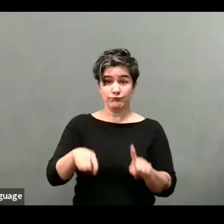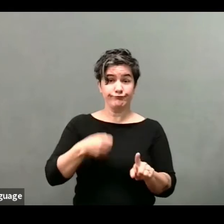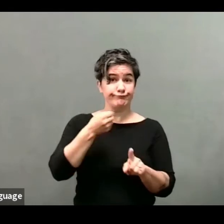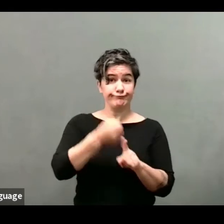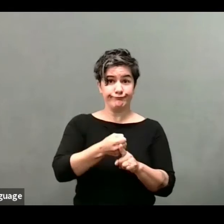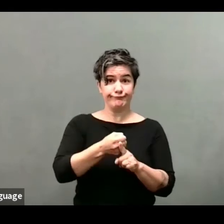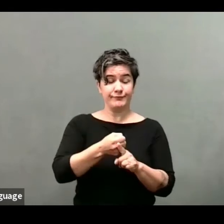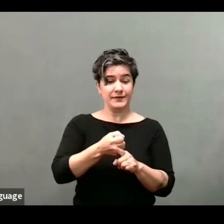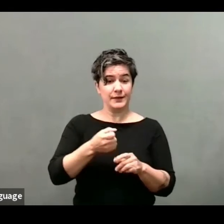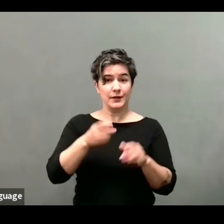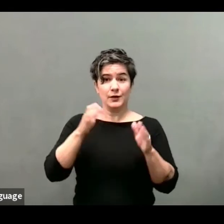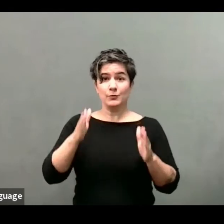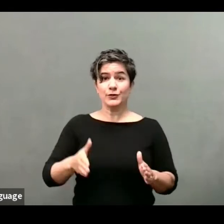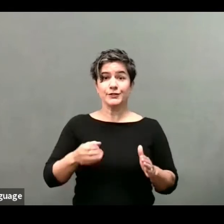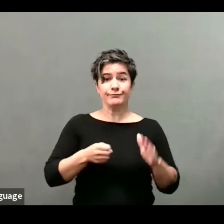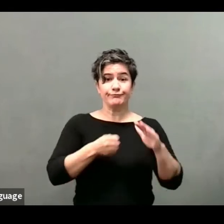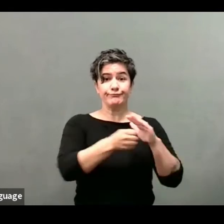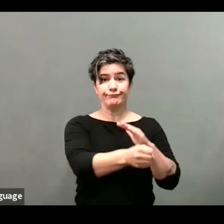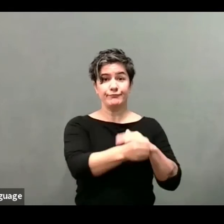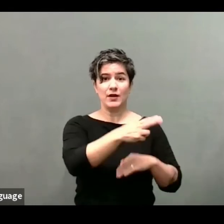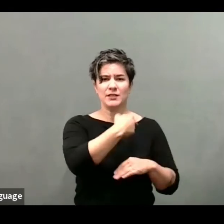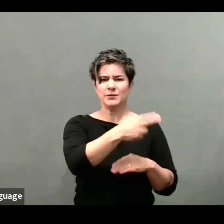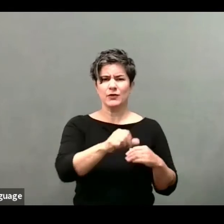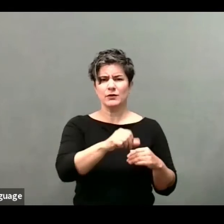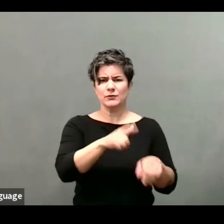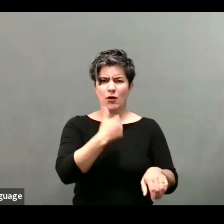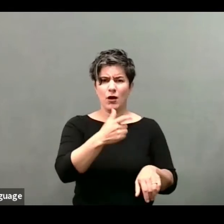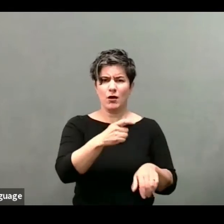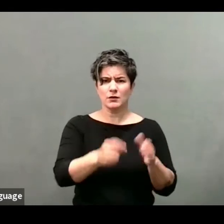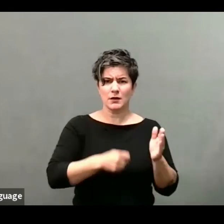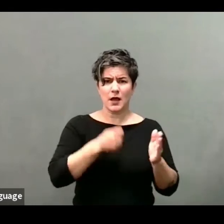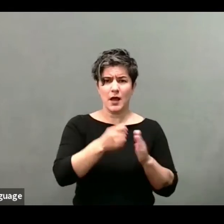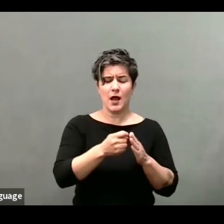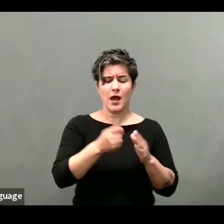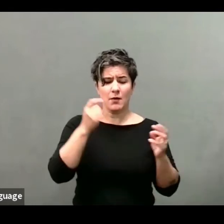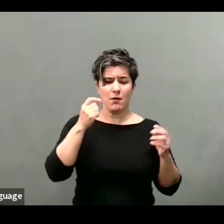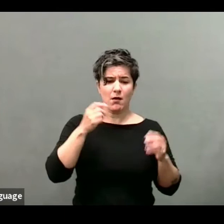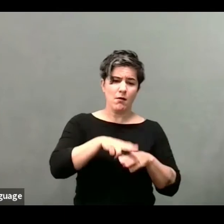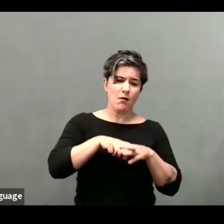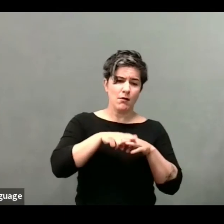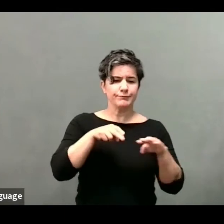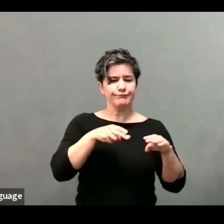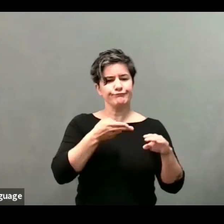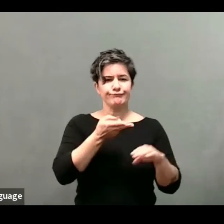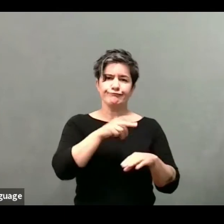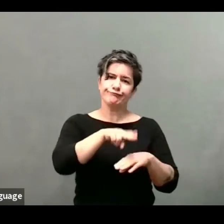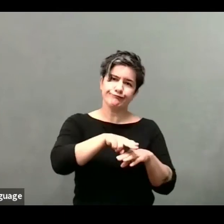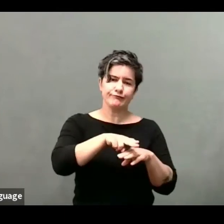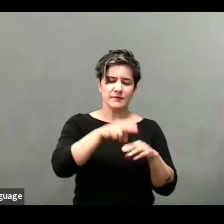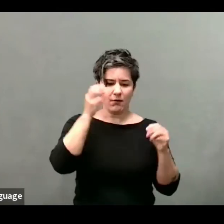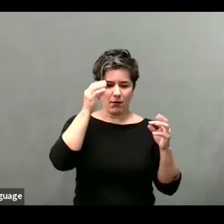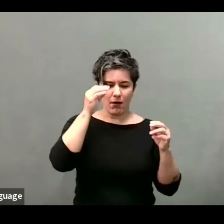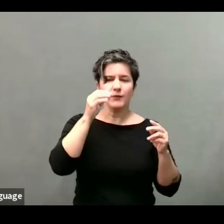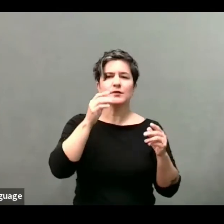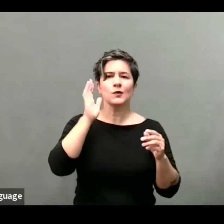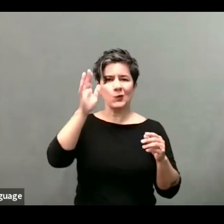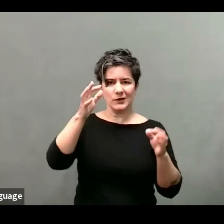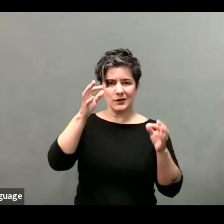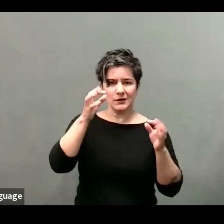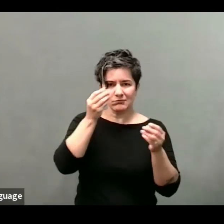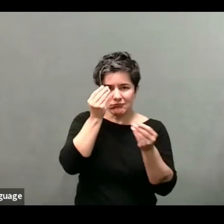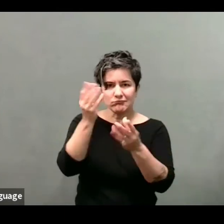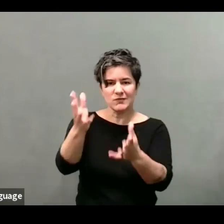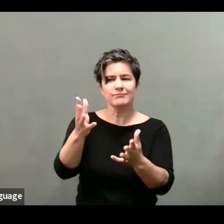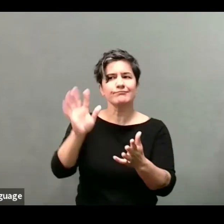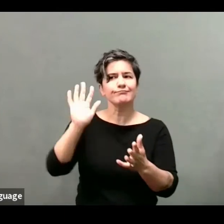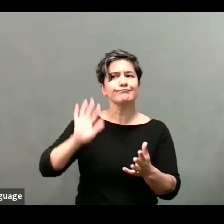who are in the hospital for an extended period of time will disclose that they had a sexual assault in their past